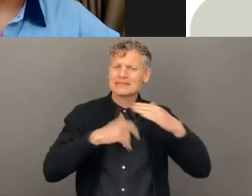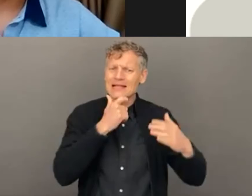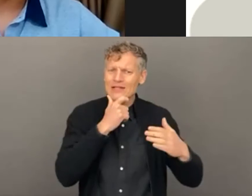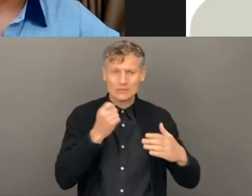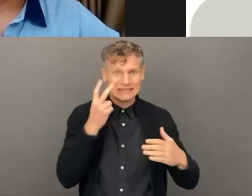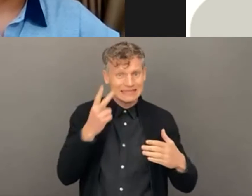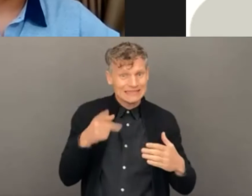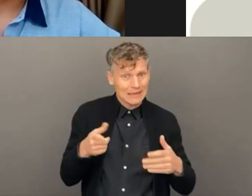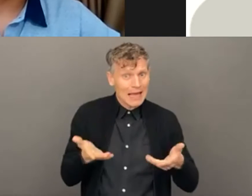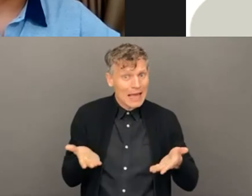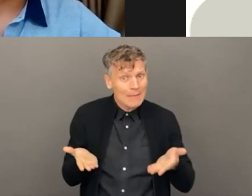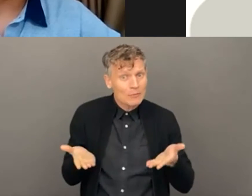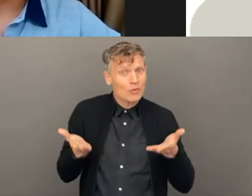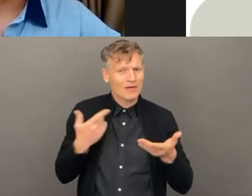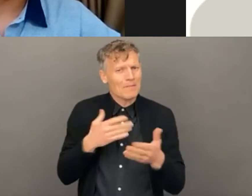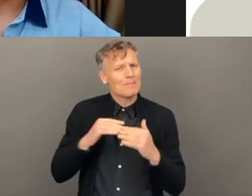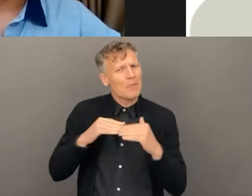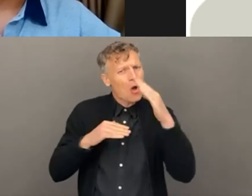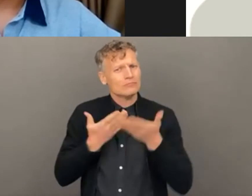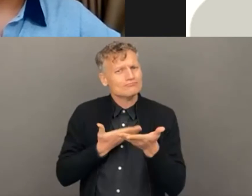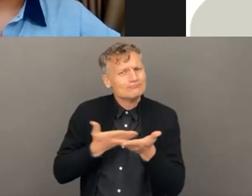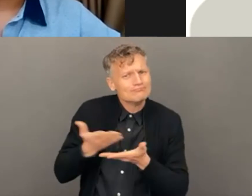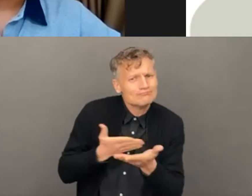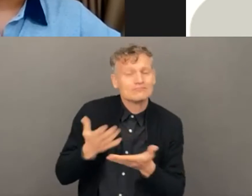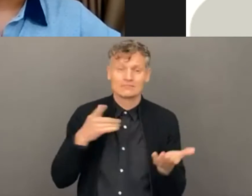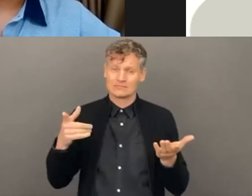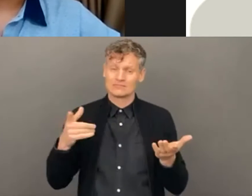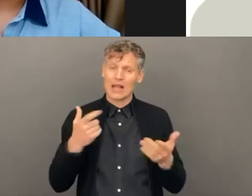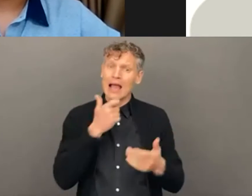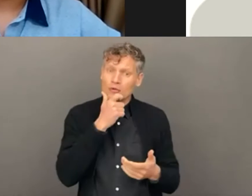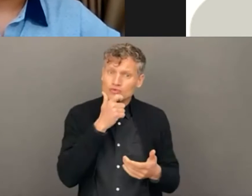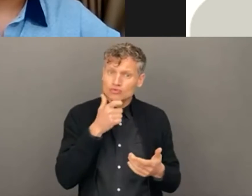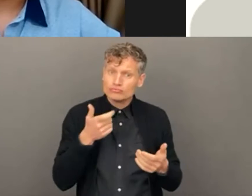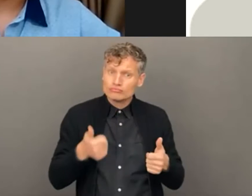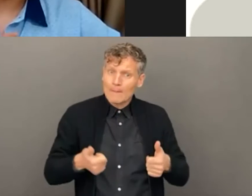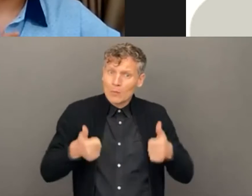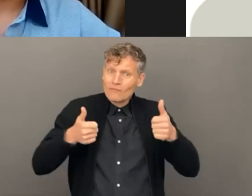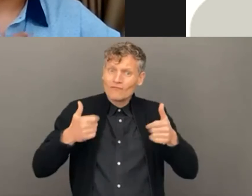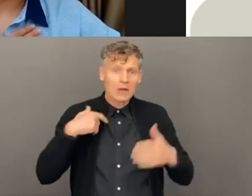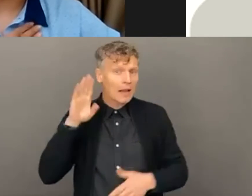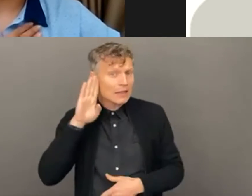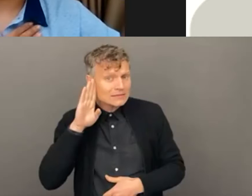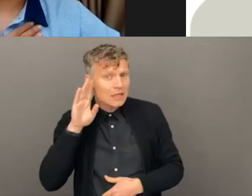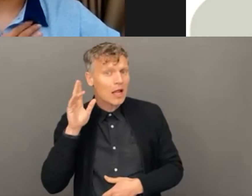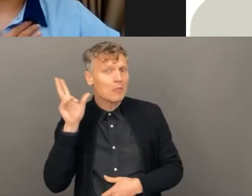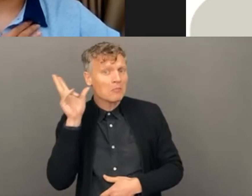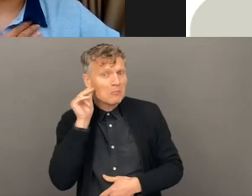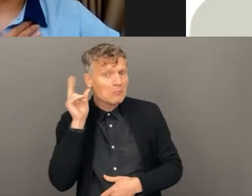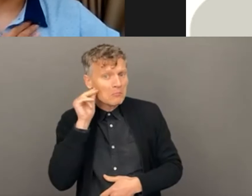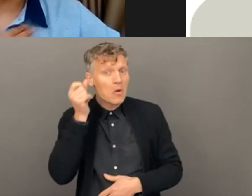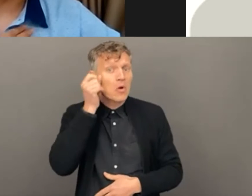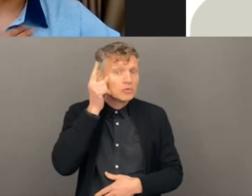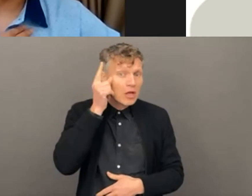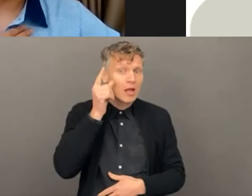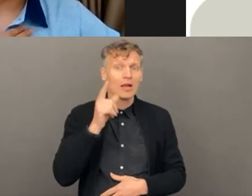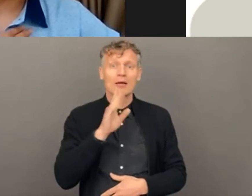English, especially speaking and listening, is improved. And the thing is that the thing that we love